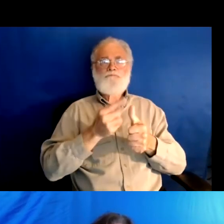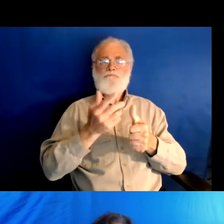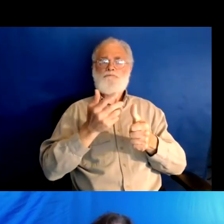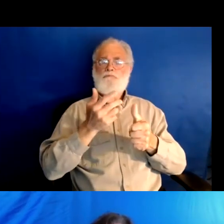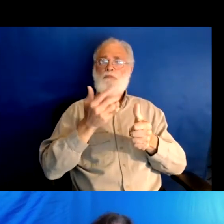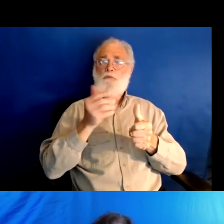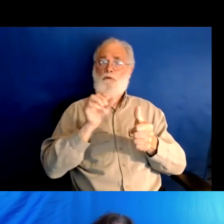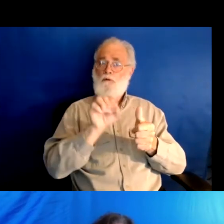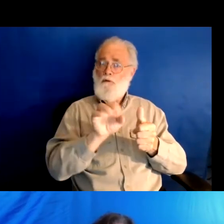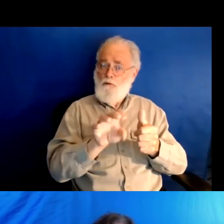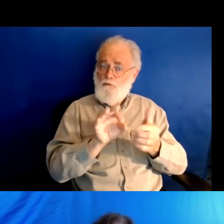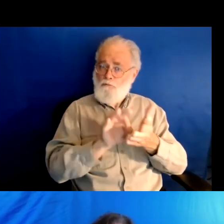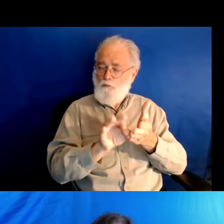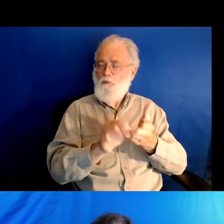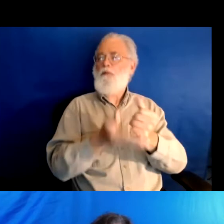different comments made.